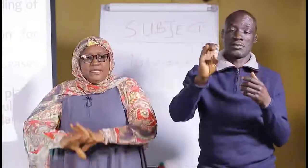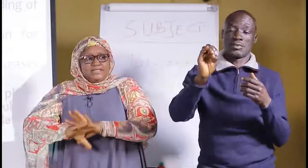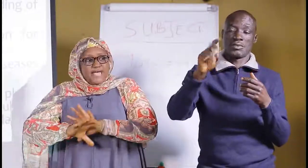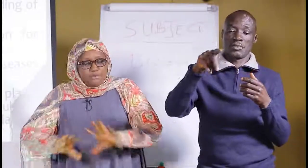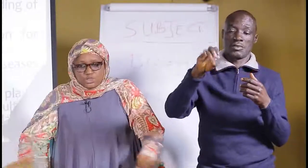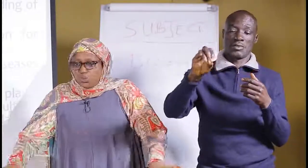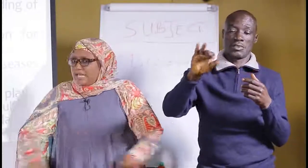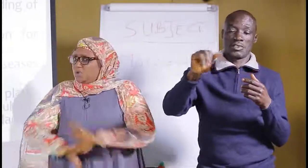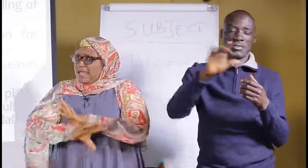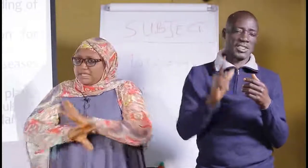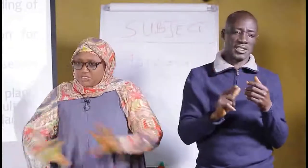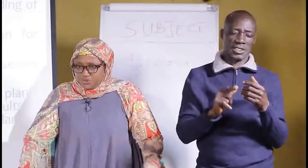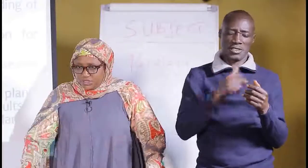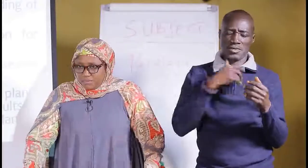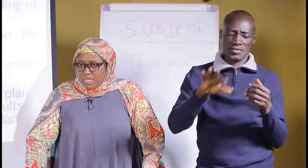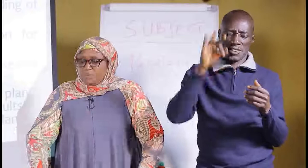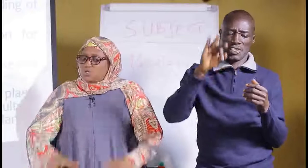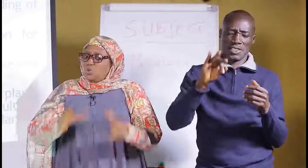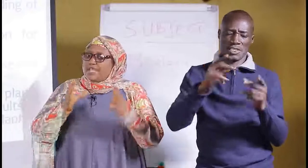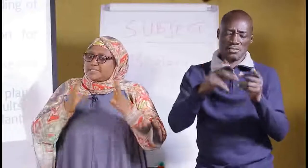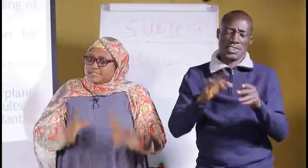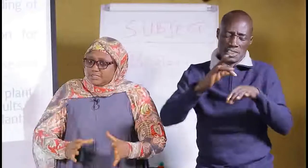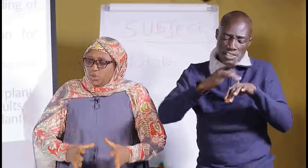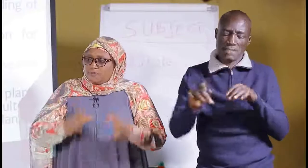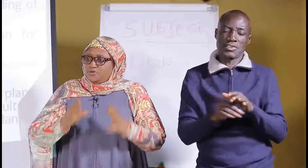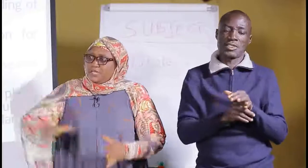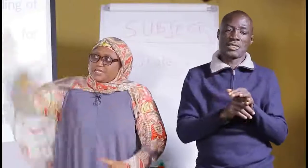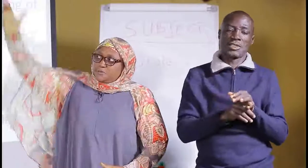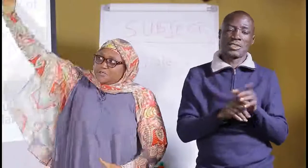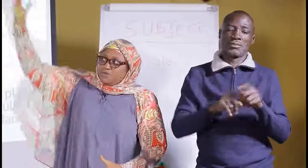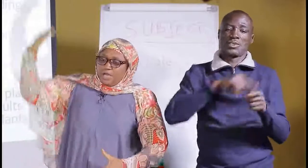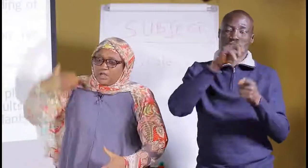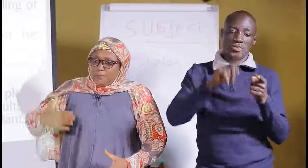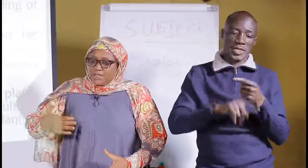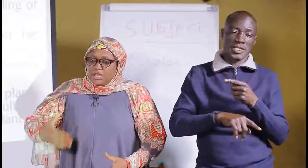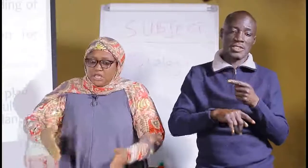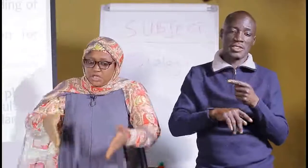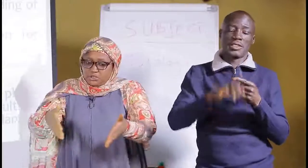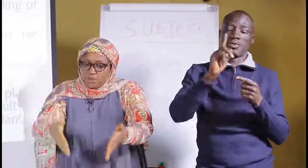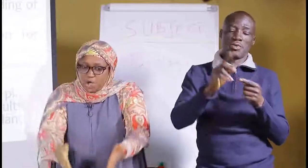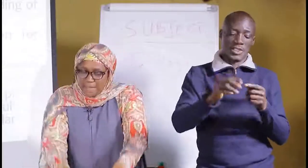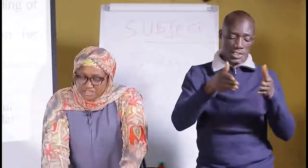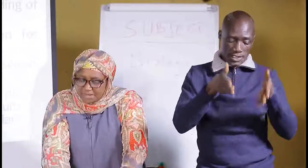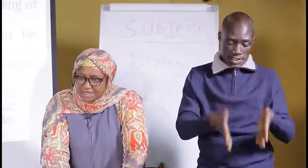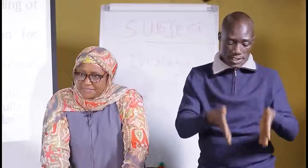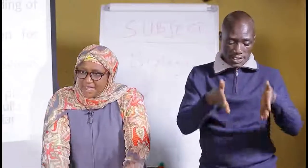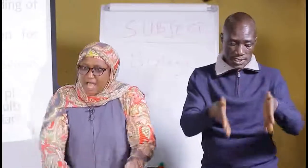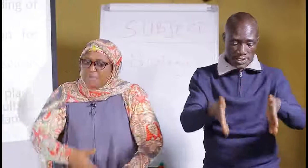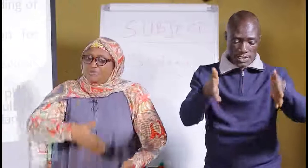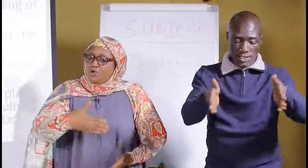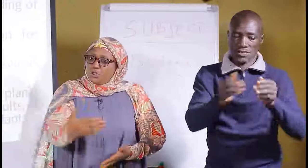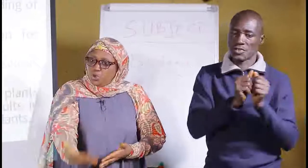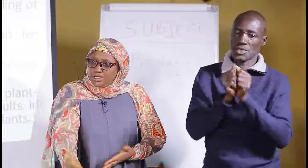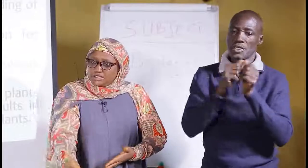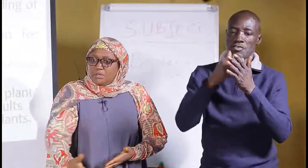that is empty without any tree. But when a seed or a fruit is dispersed from another place, it will come and germinate there,